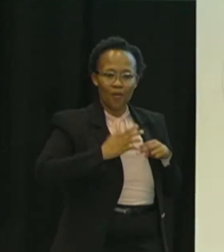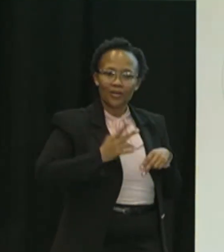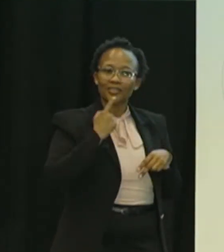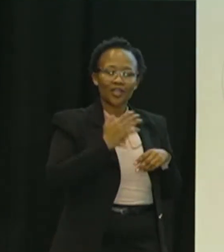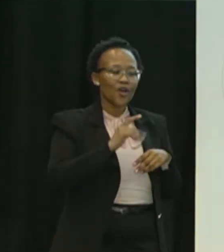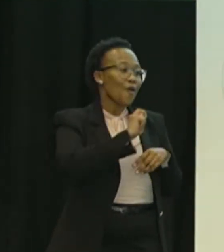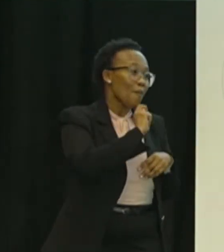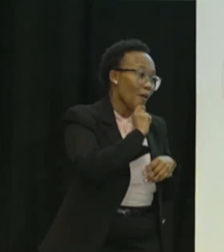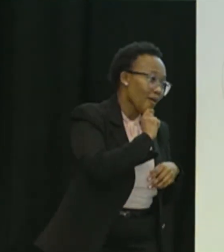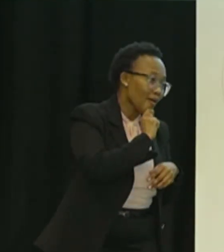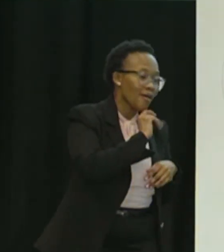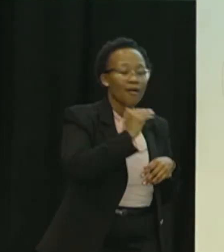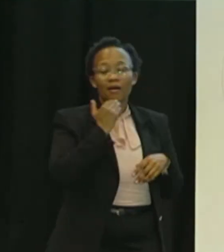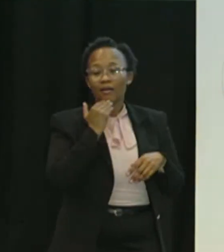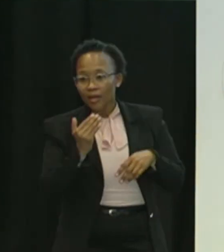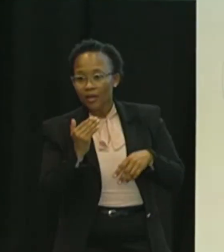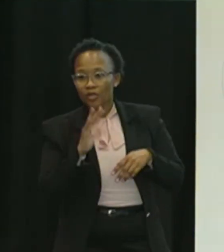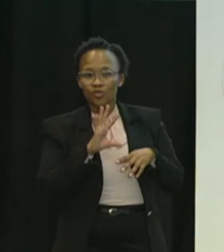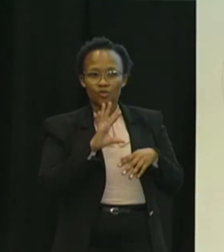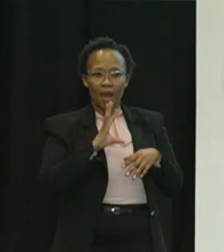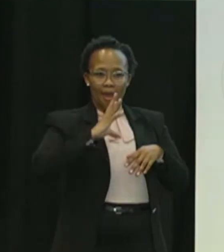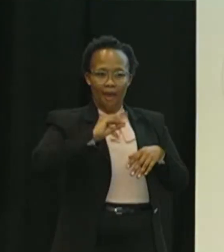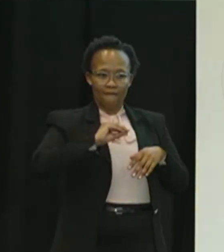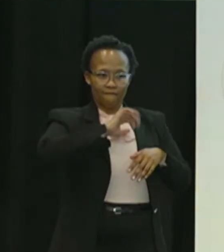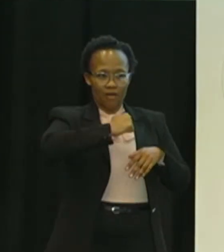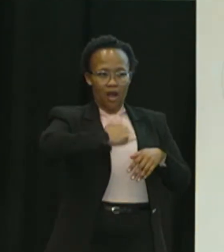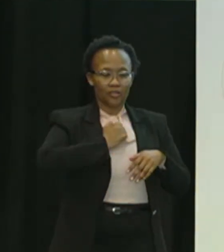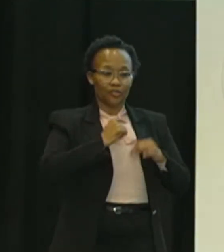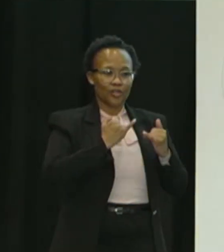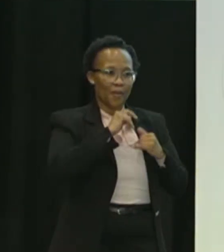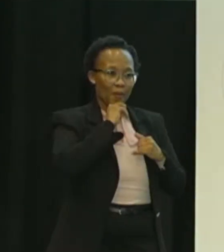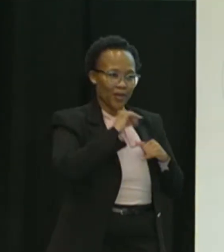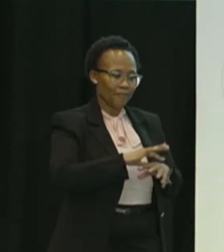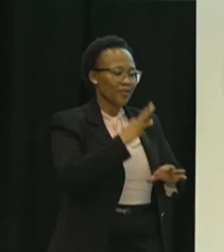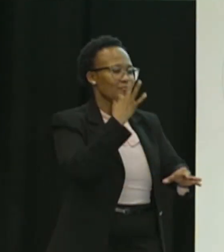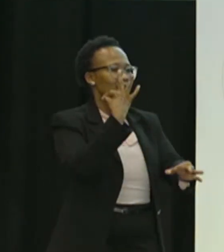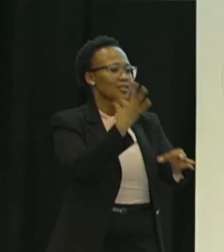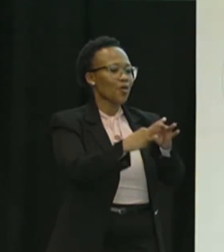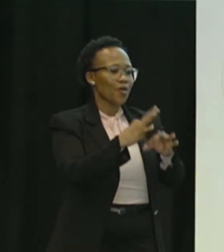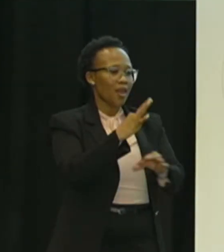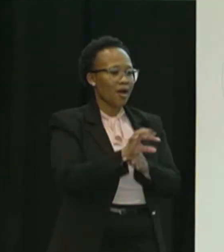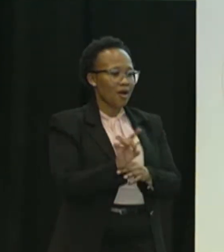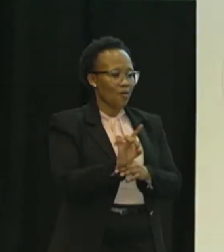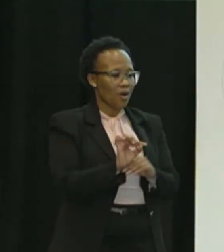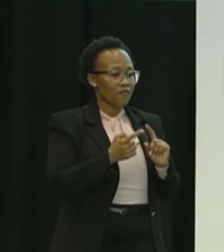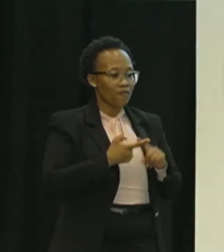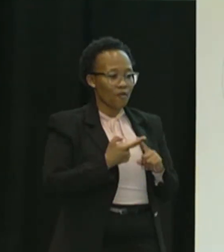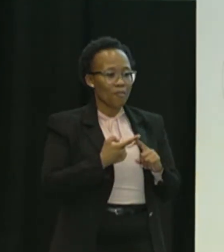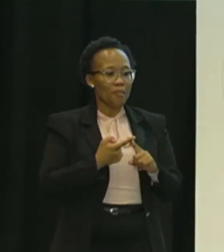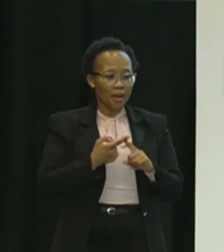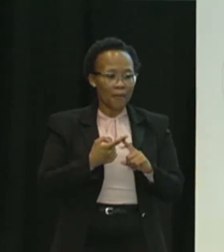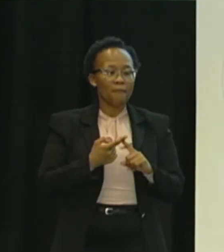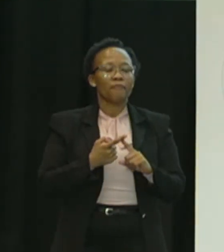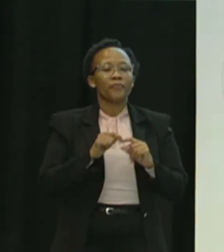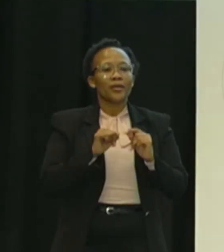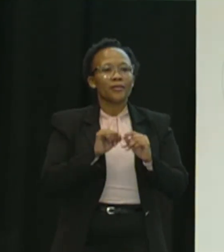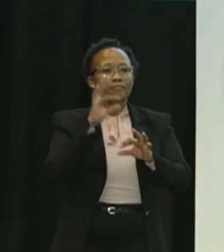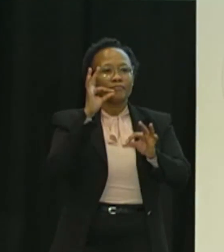and for having us this morning. I want to, in particular, at least from our perspective and on our